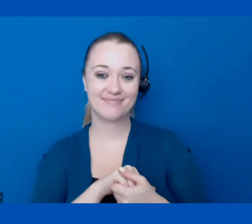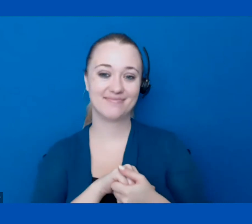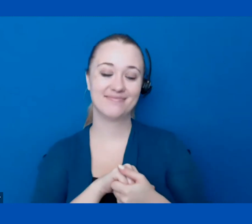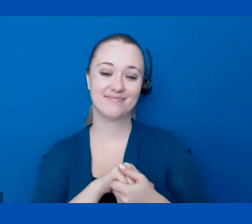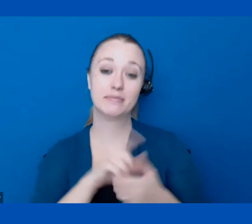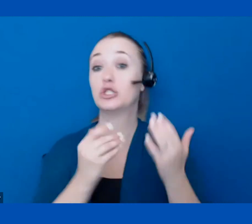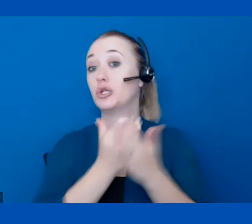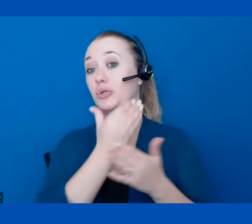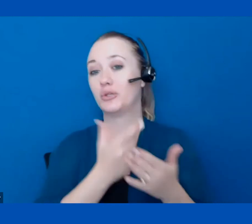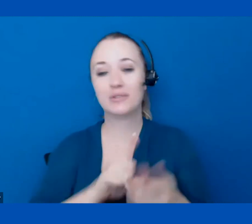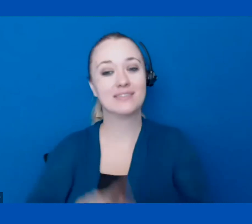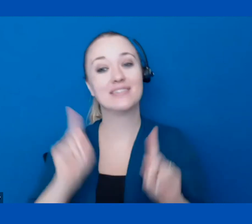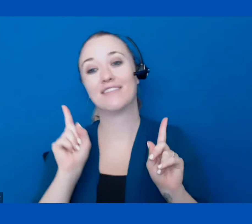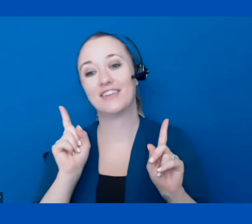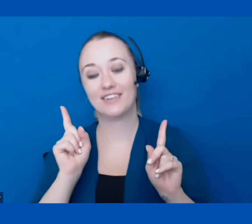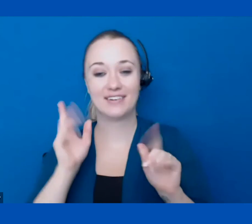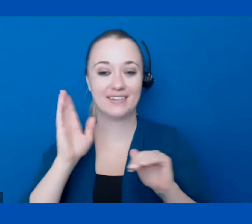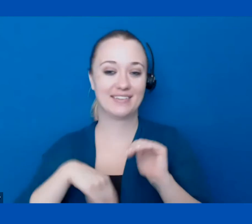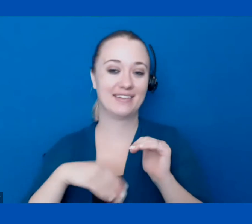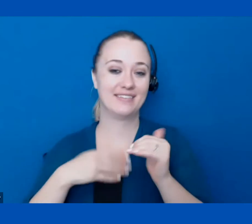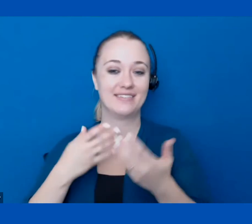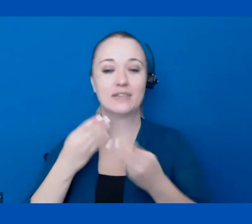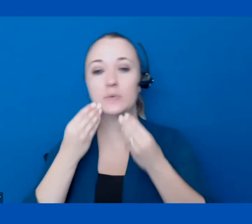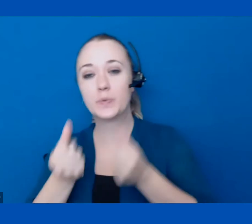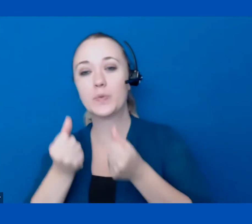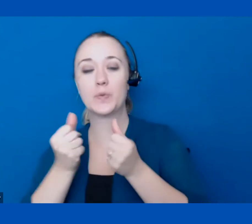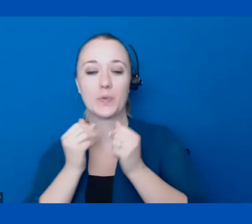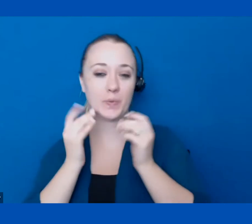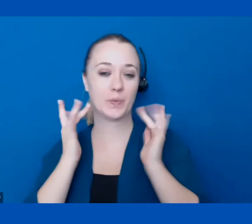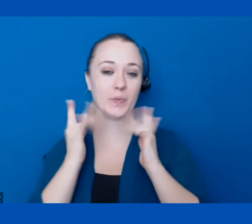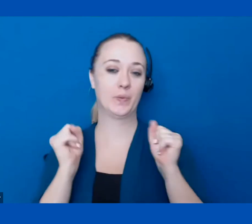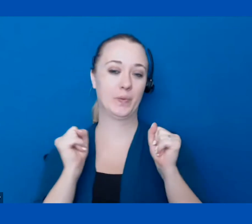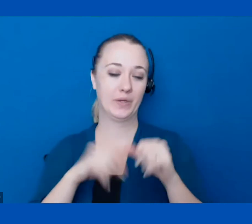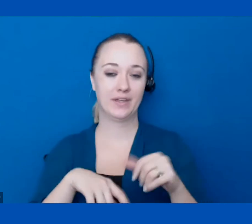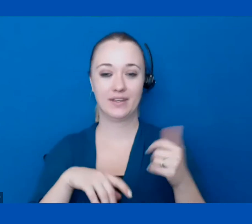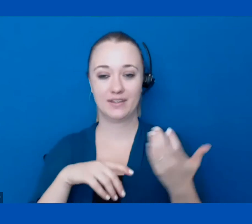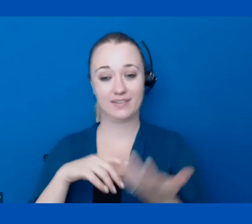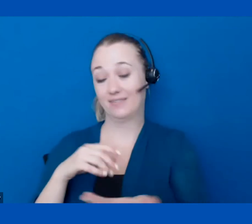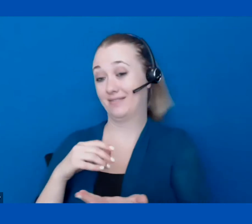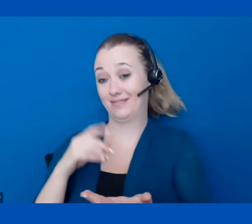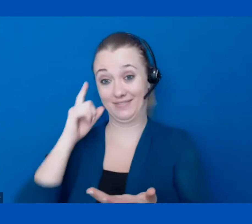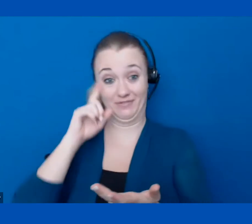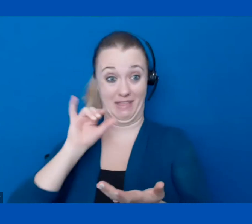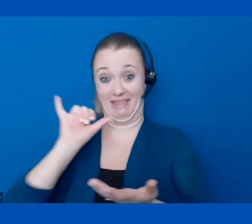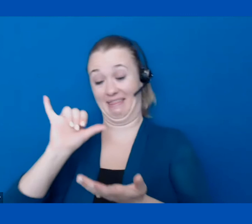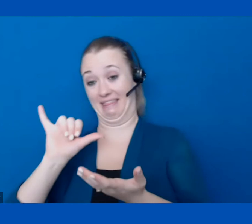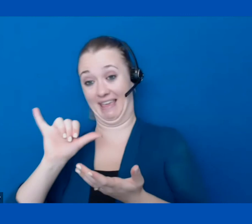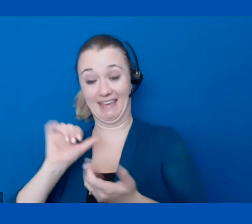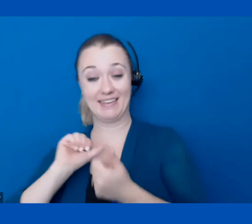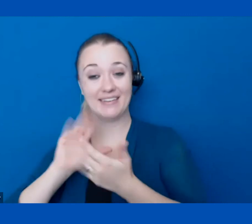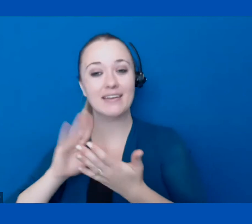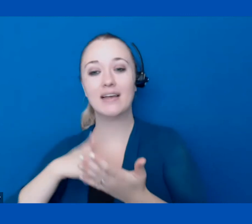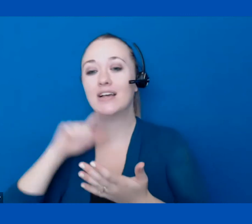new. It's different from doing the whole thing smooth, And in that way, all I had to do was just make sure that I